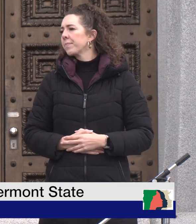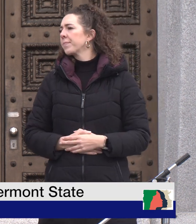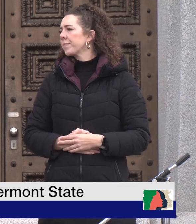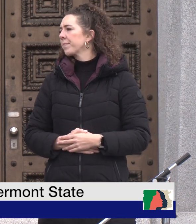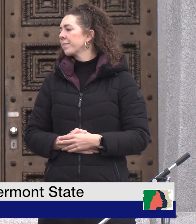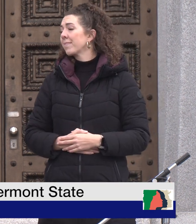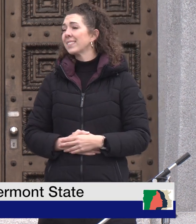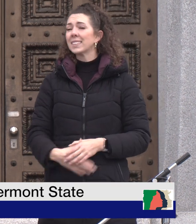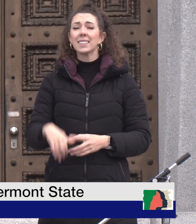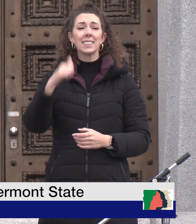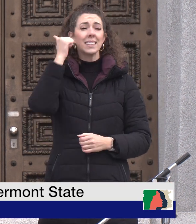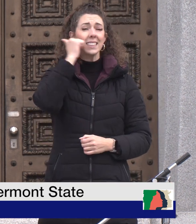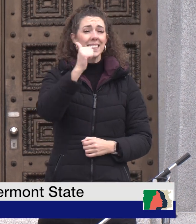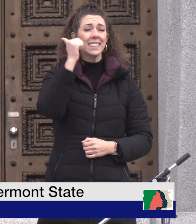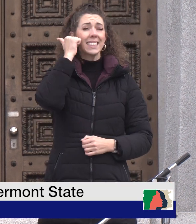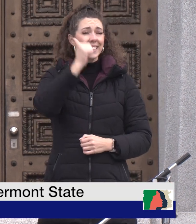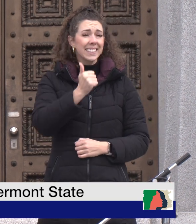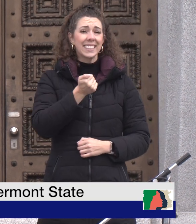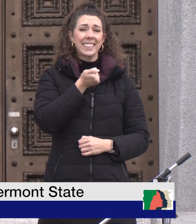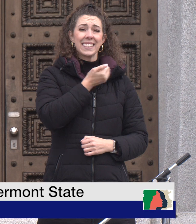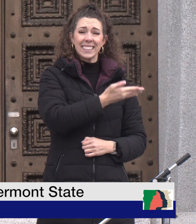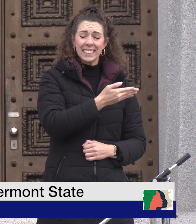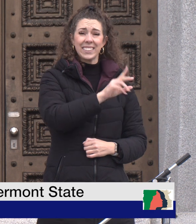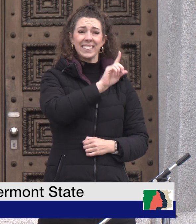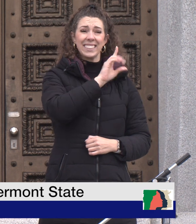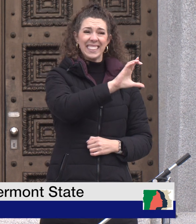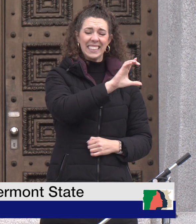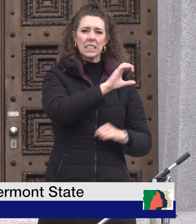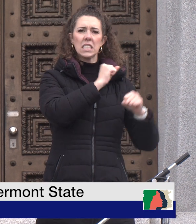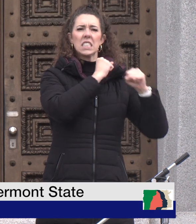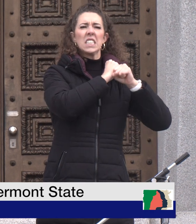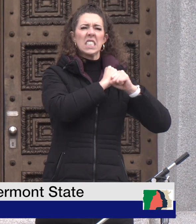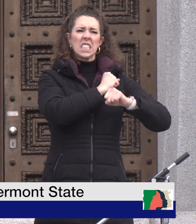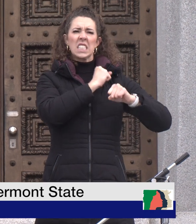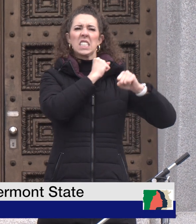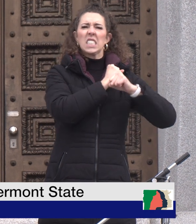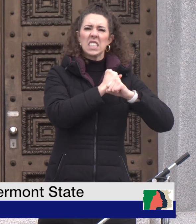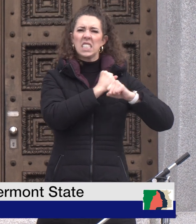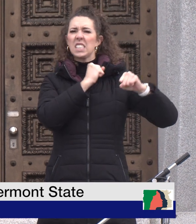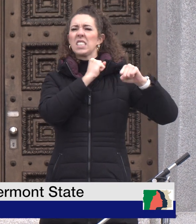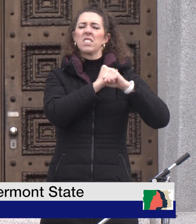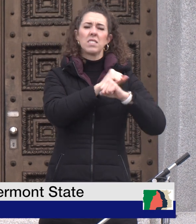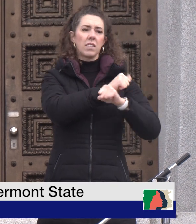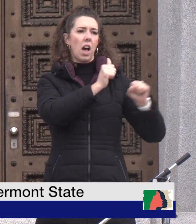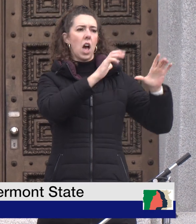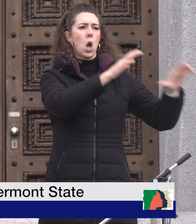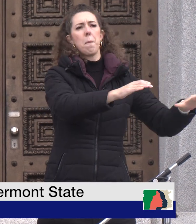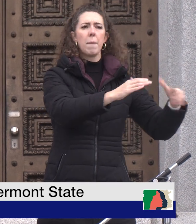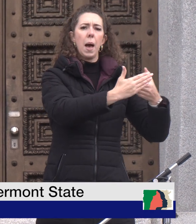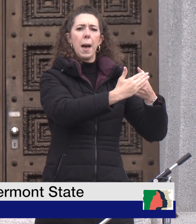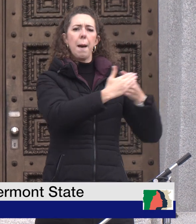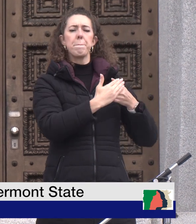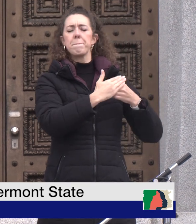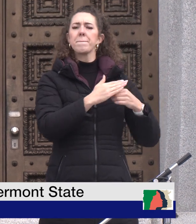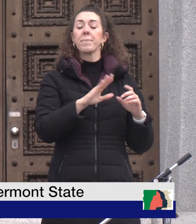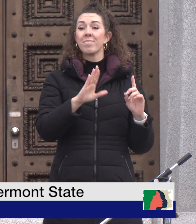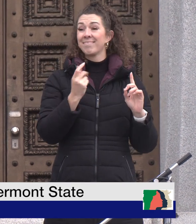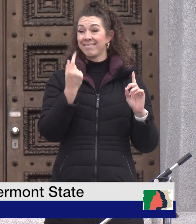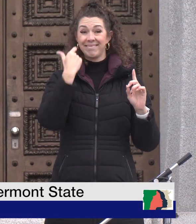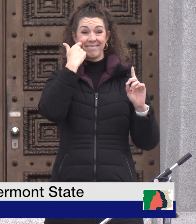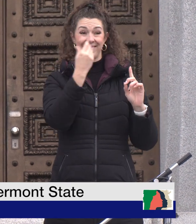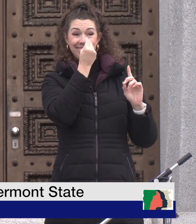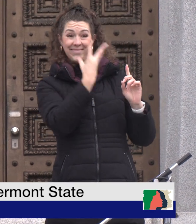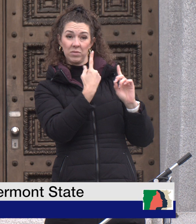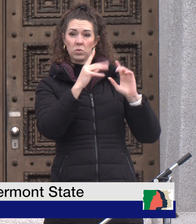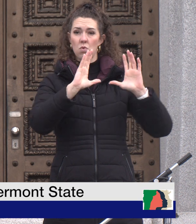in Washington, D.C., she must work against forces that collude against her. She recently told a group that